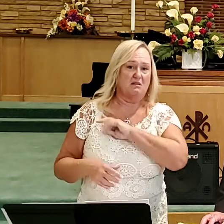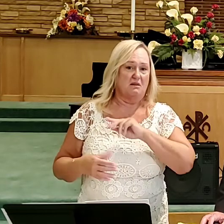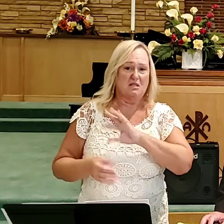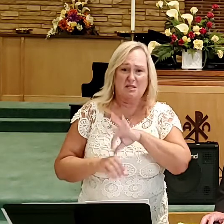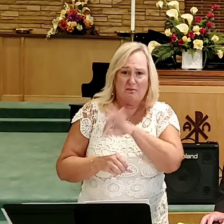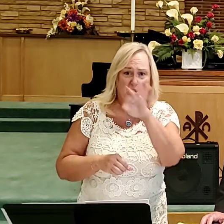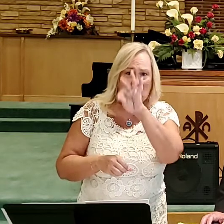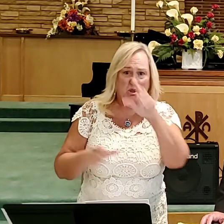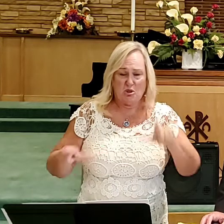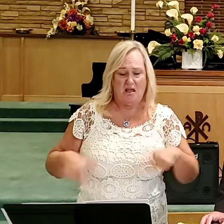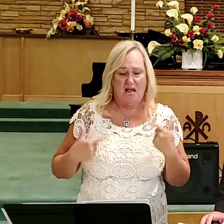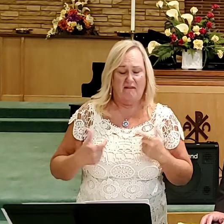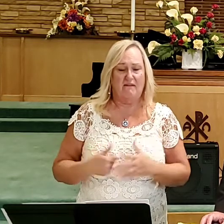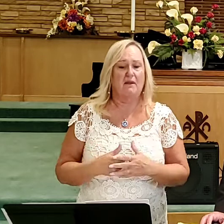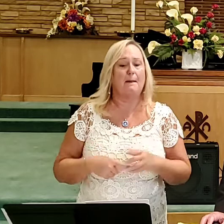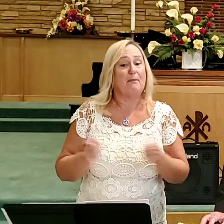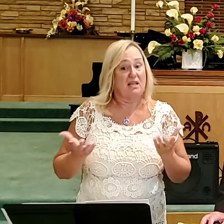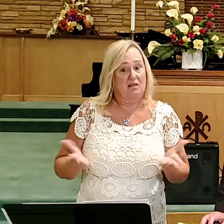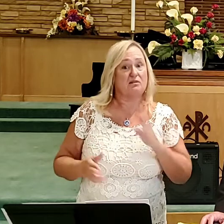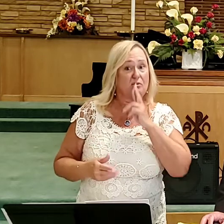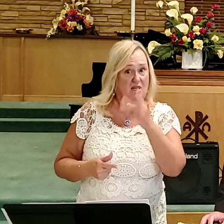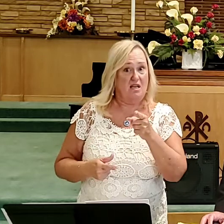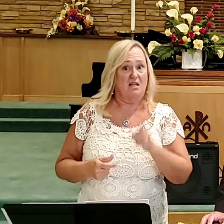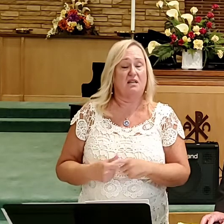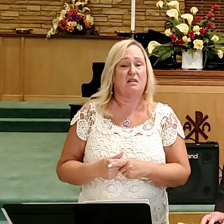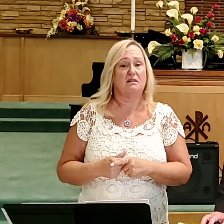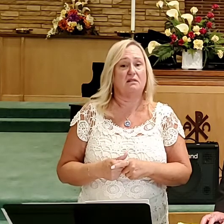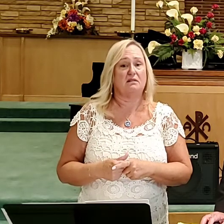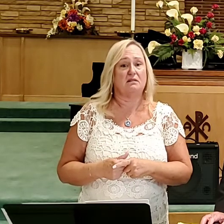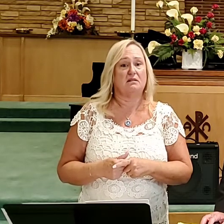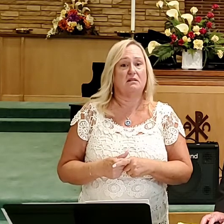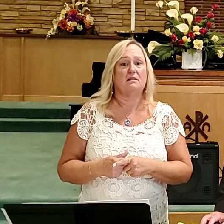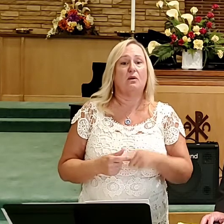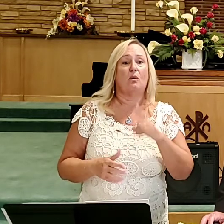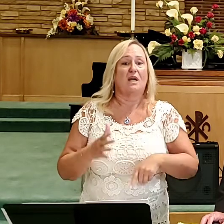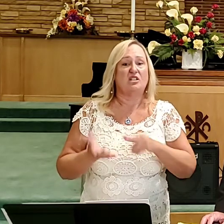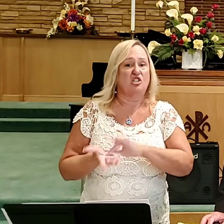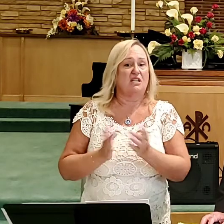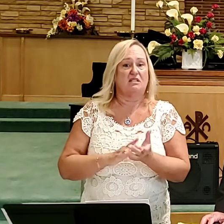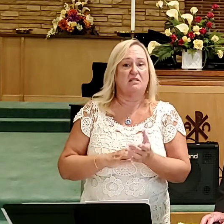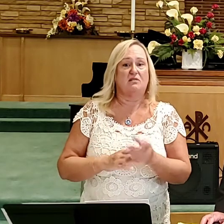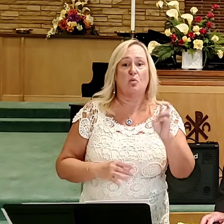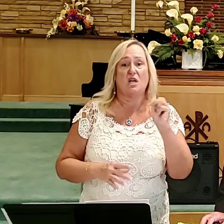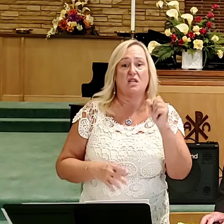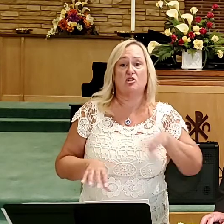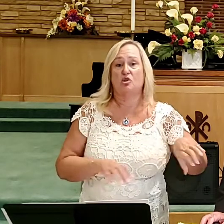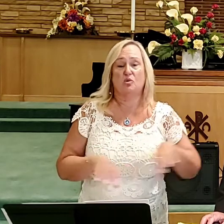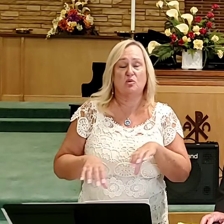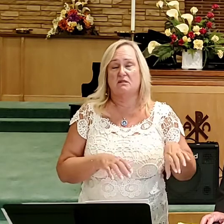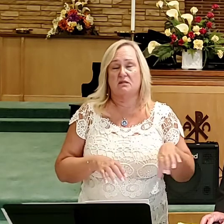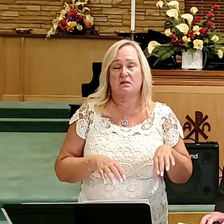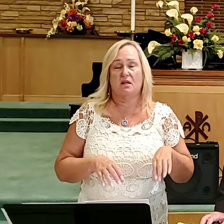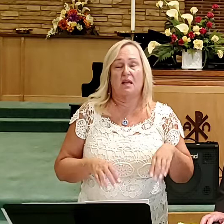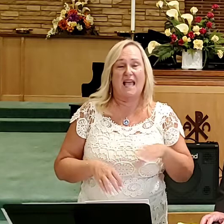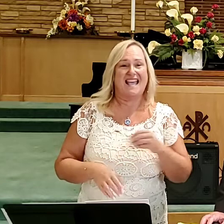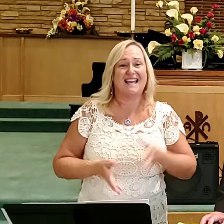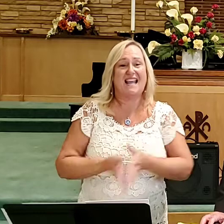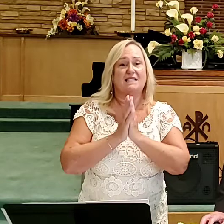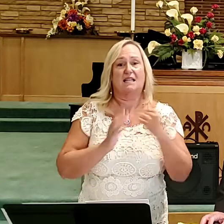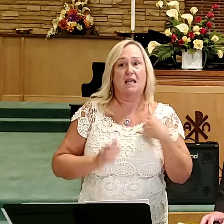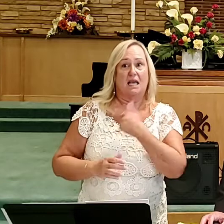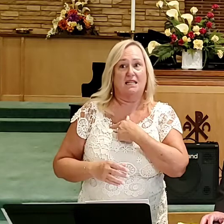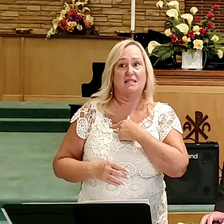life. But here's the reality. What Jesus really was doing and asking